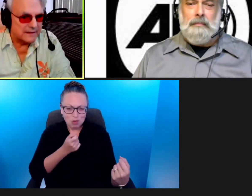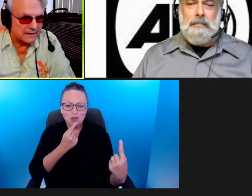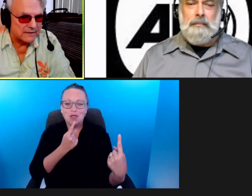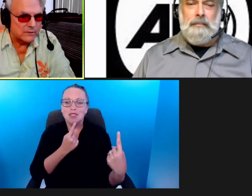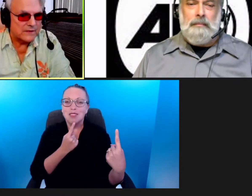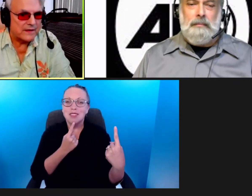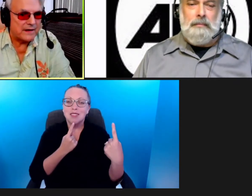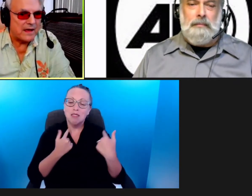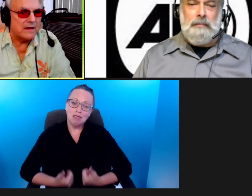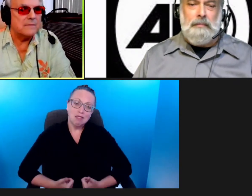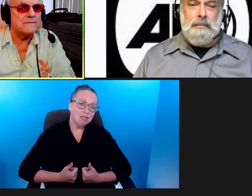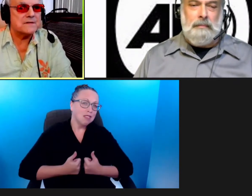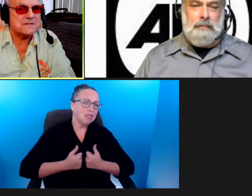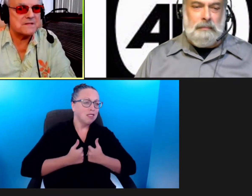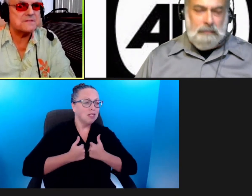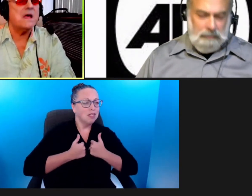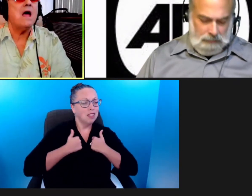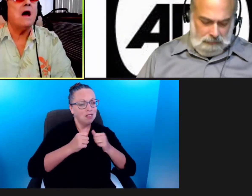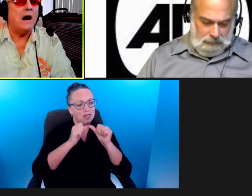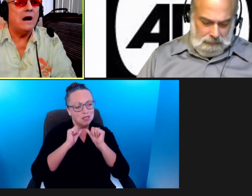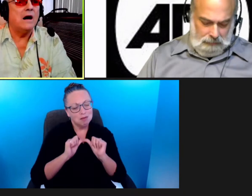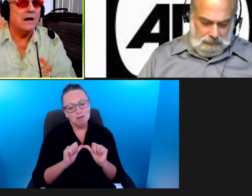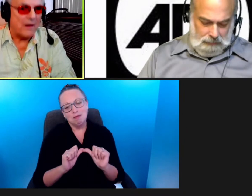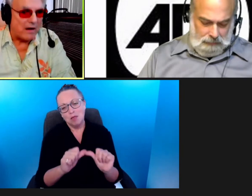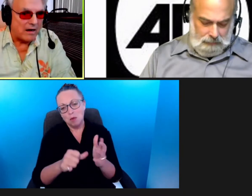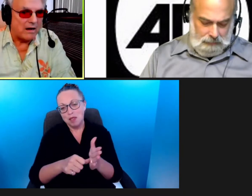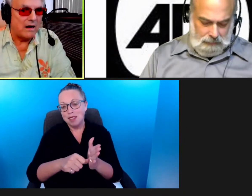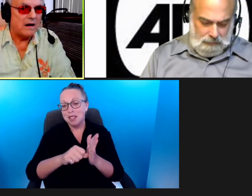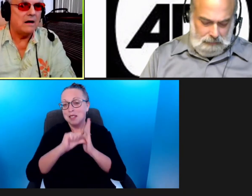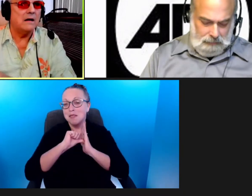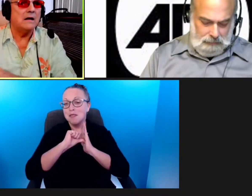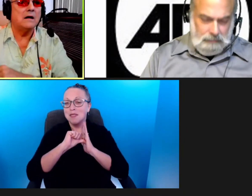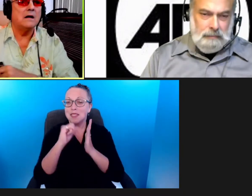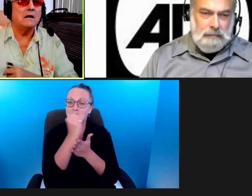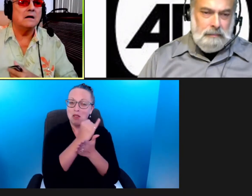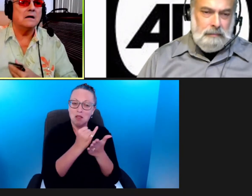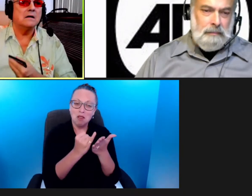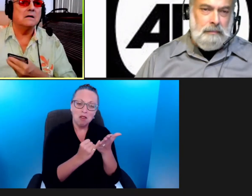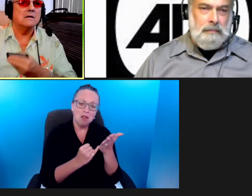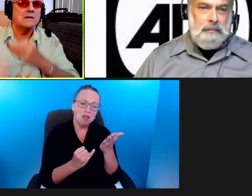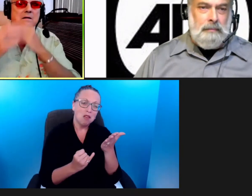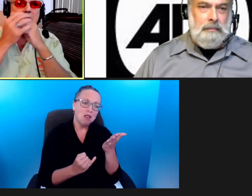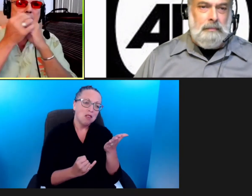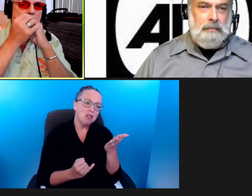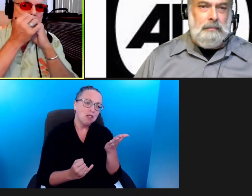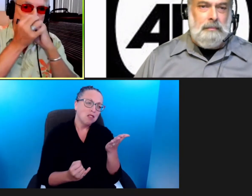living with an emphasis on art.